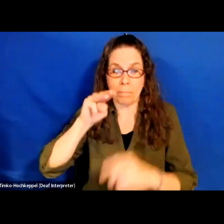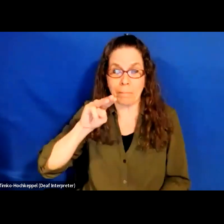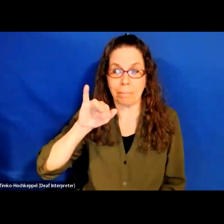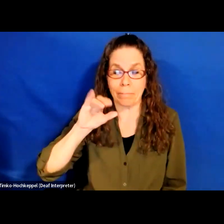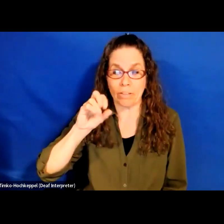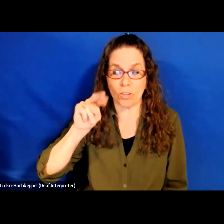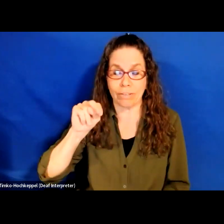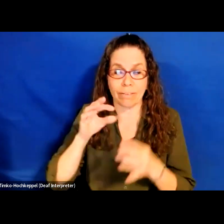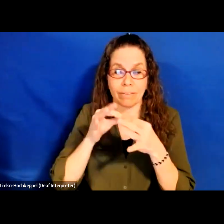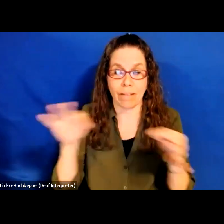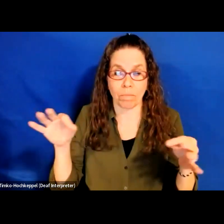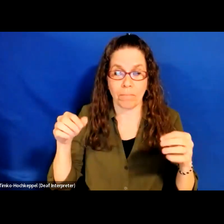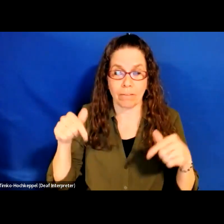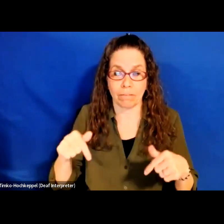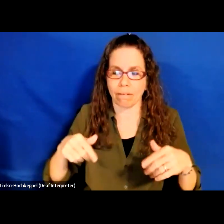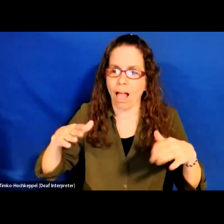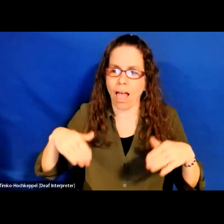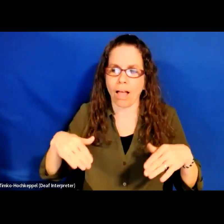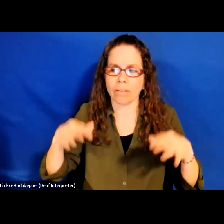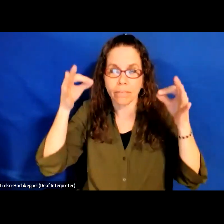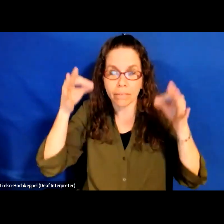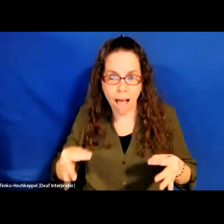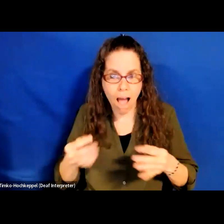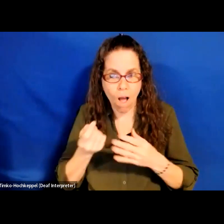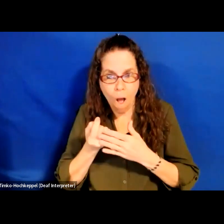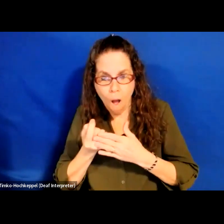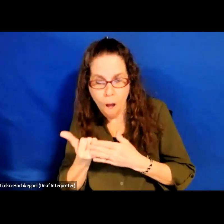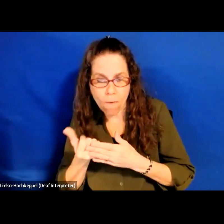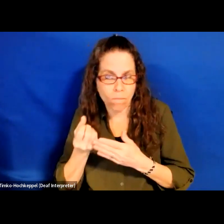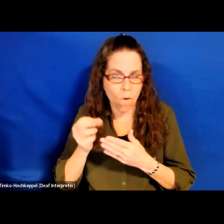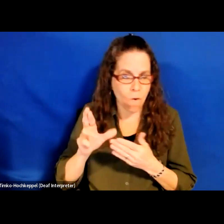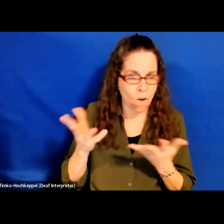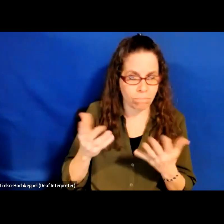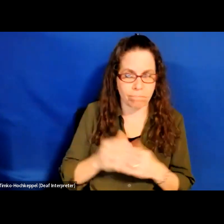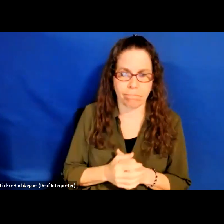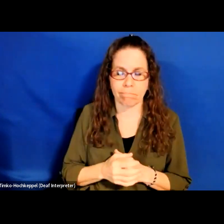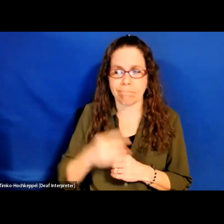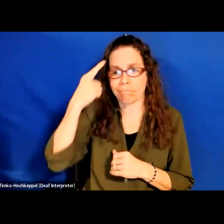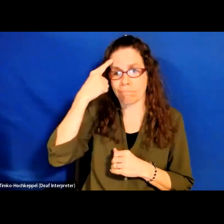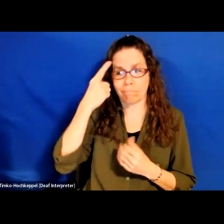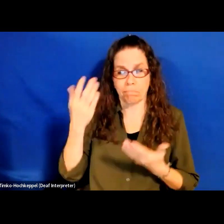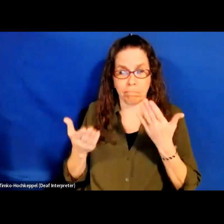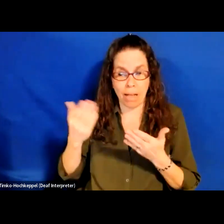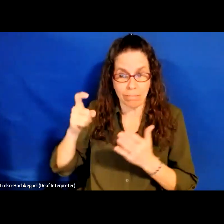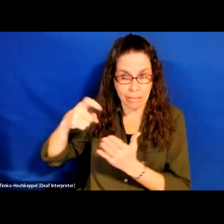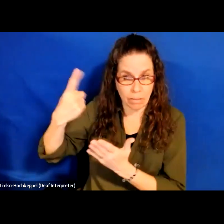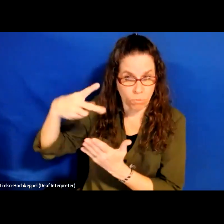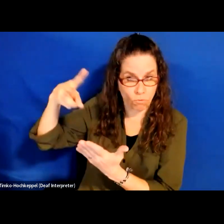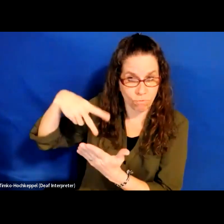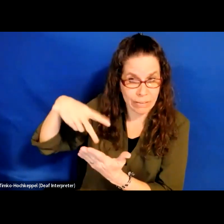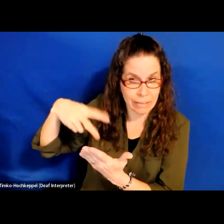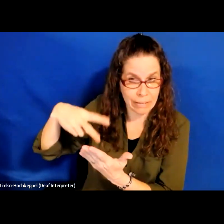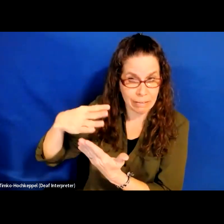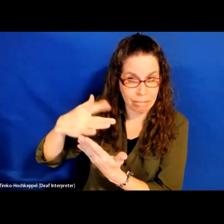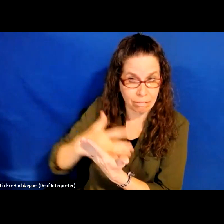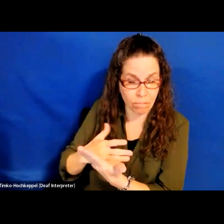decided not to do it, I think perhaps someone should. Does anyone have it readily at hand?